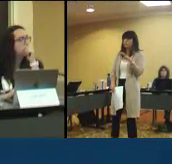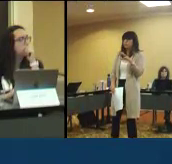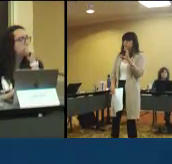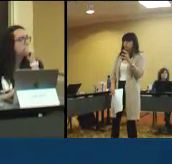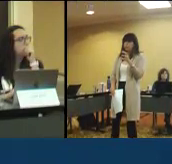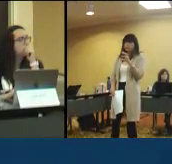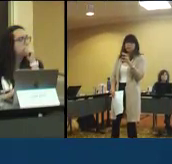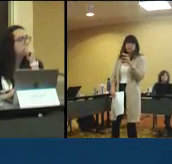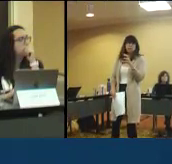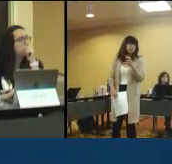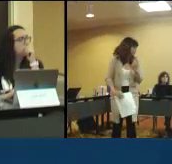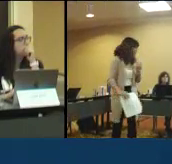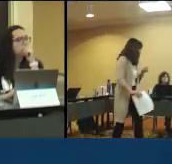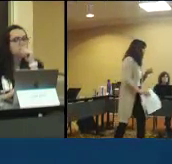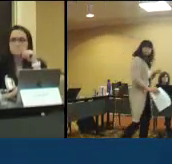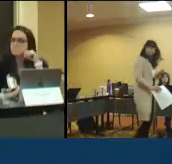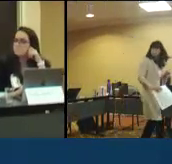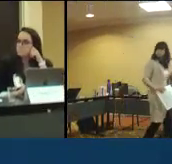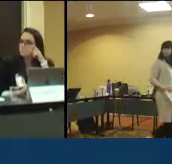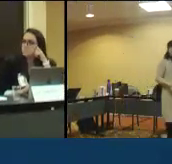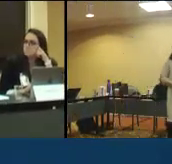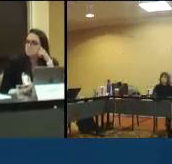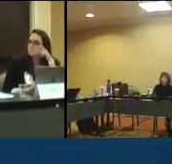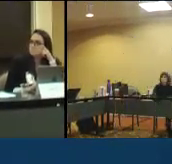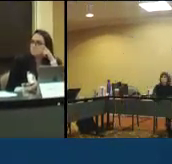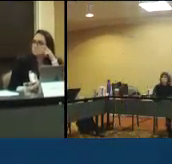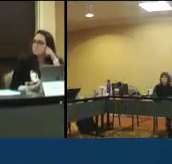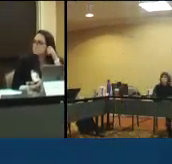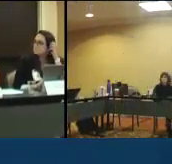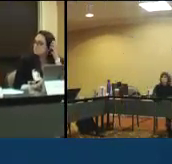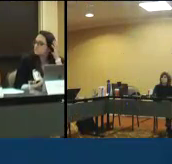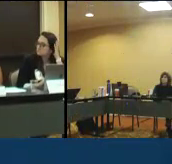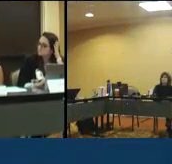or that new policy? So basically, we also just ensure that